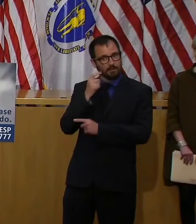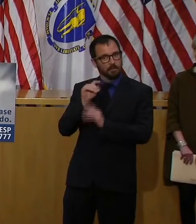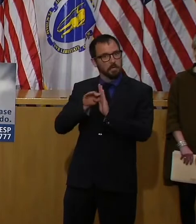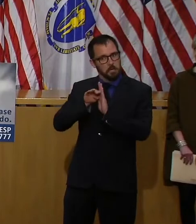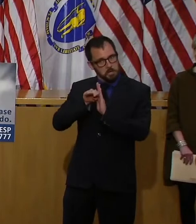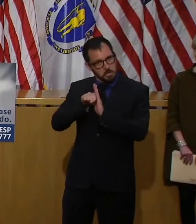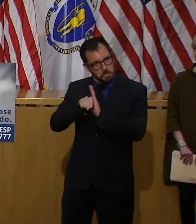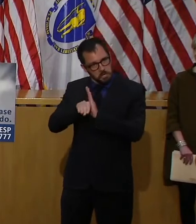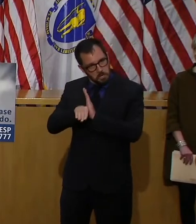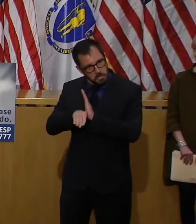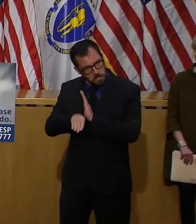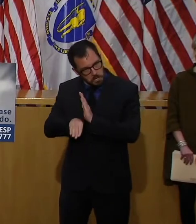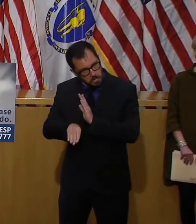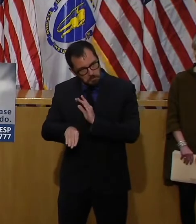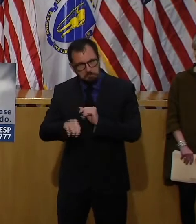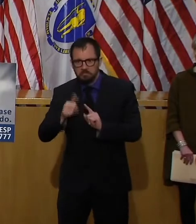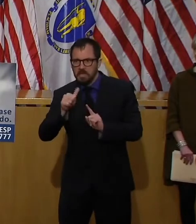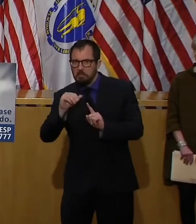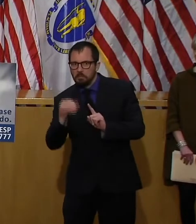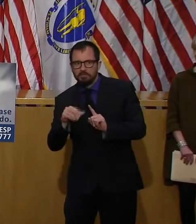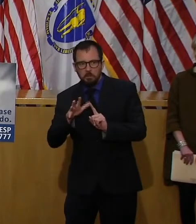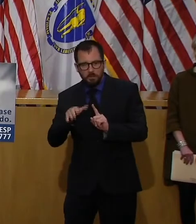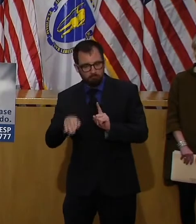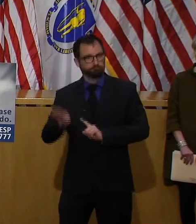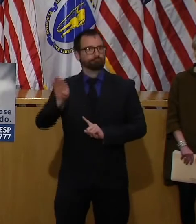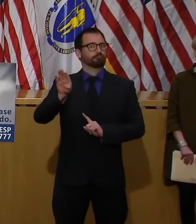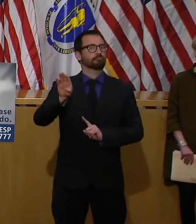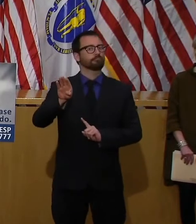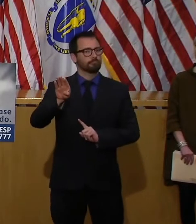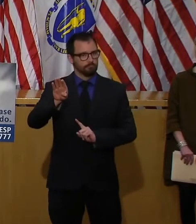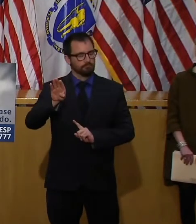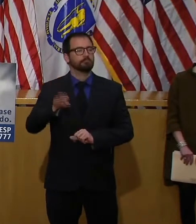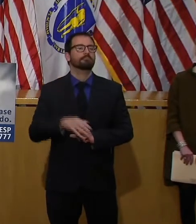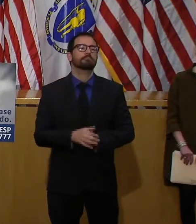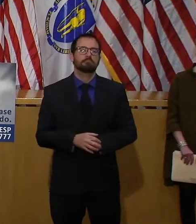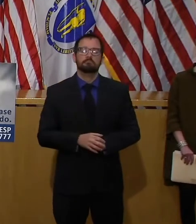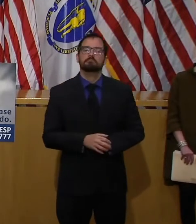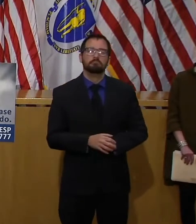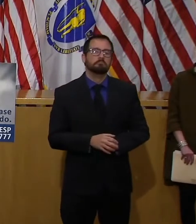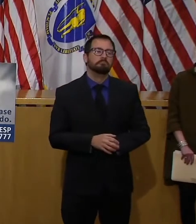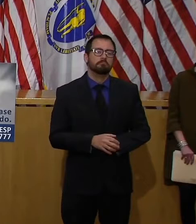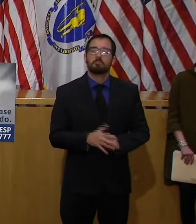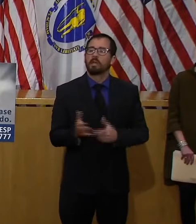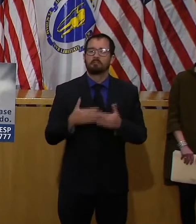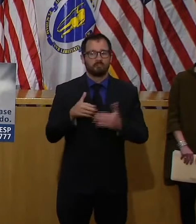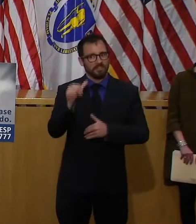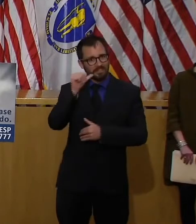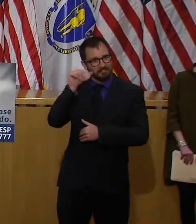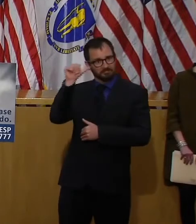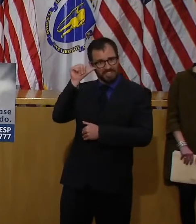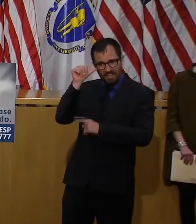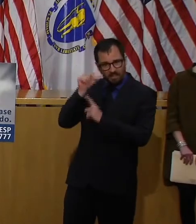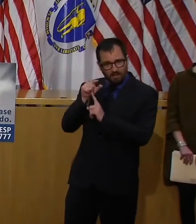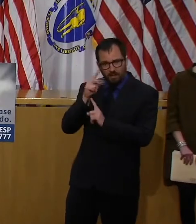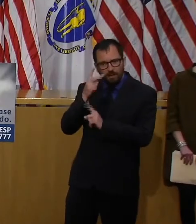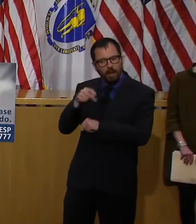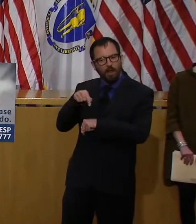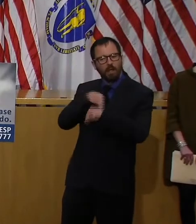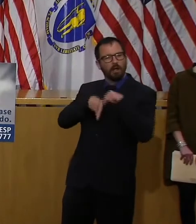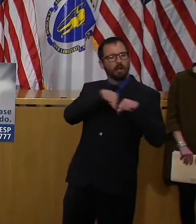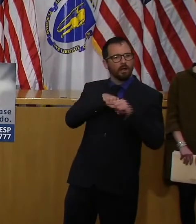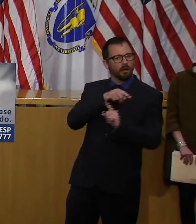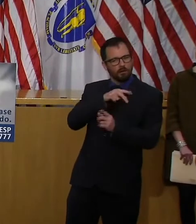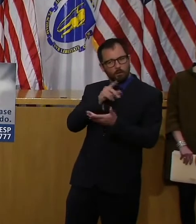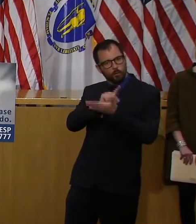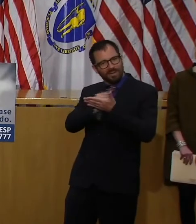But even with yesterday's data, less than 16% of tests over the past week have been positive, which is lower than at any point in